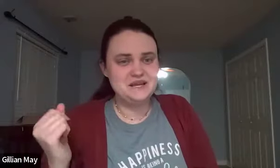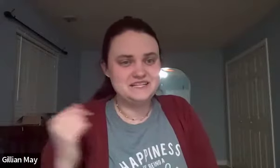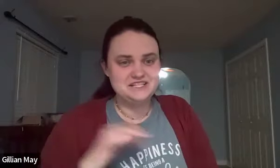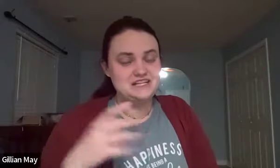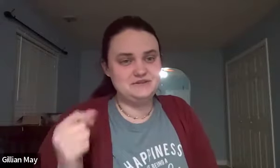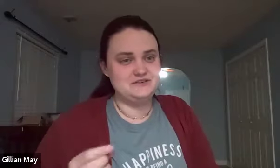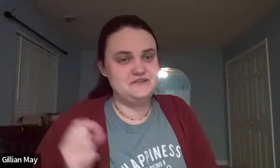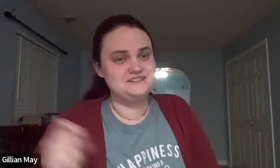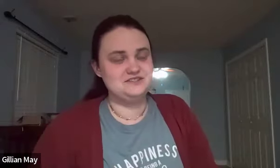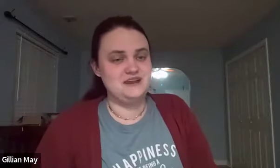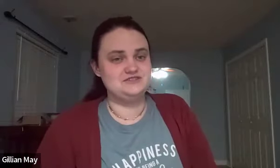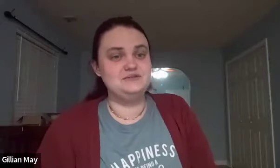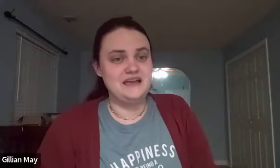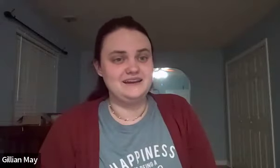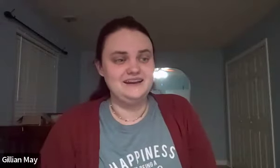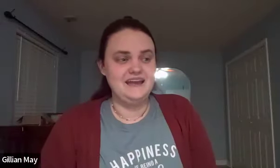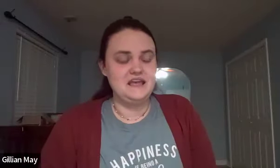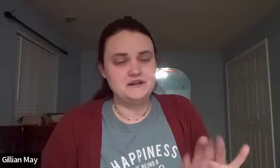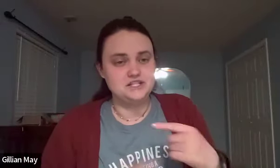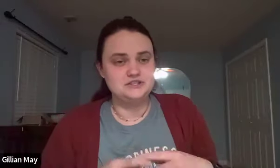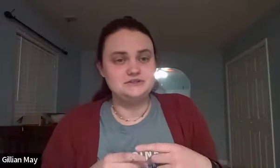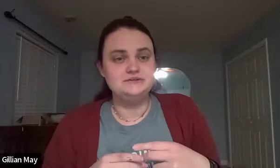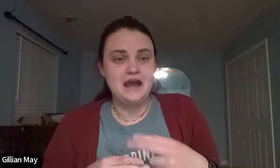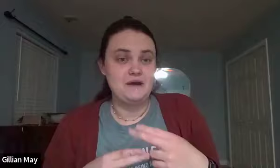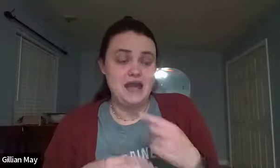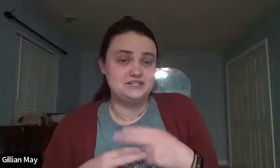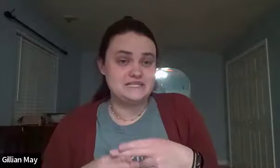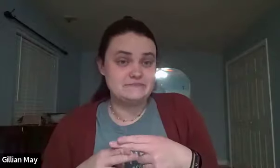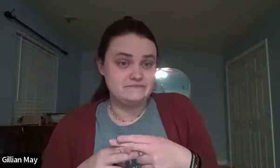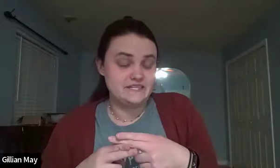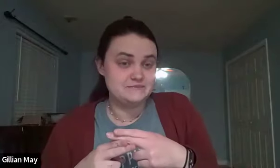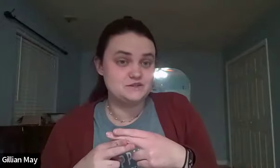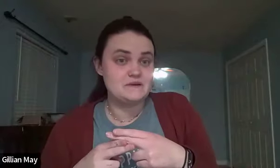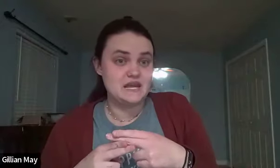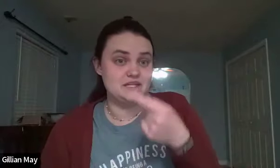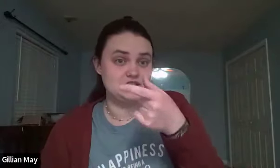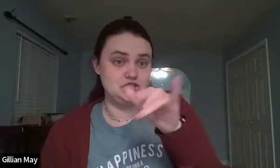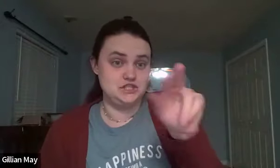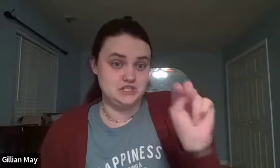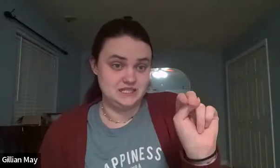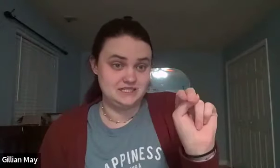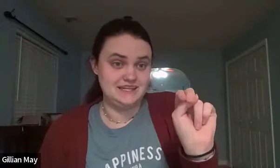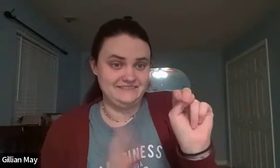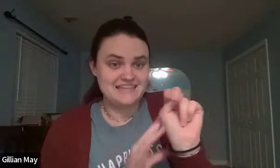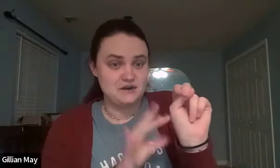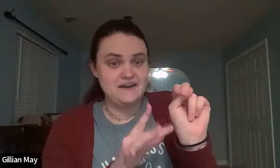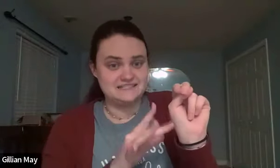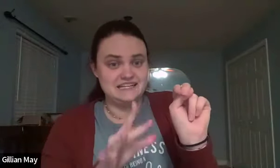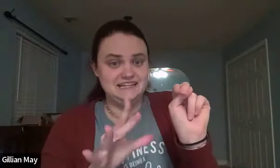sometimes I do it so fast or so natural. Like if I showed you how I actually like finger spell my name, it's Gillian. Like that's how fast I can.